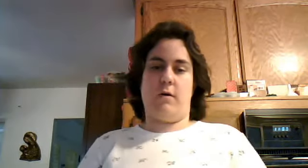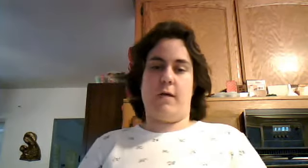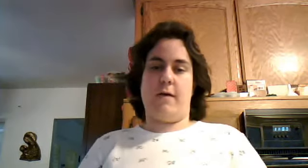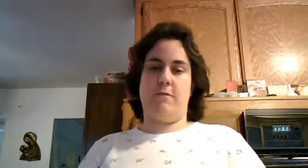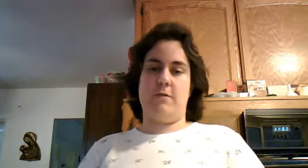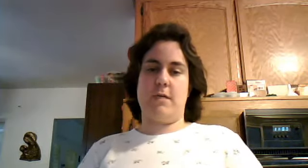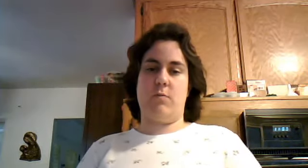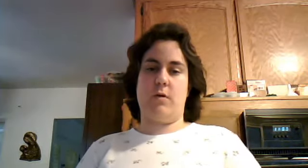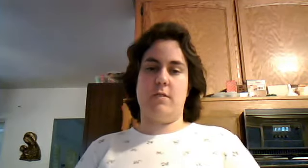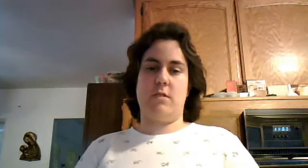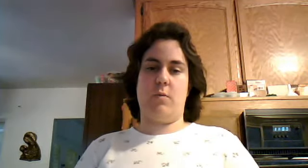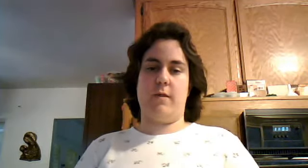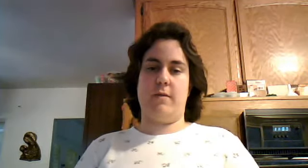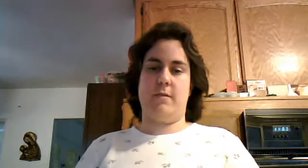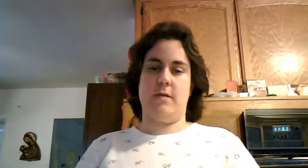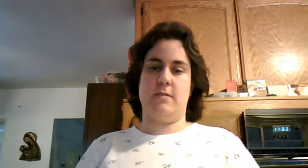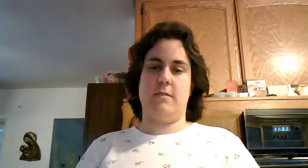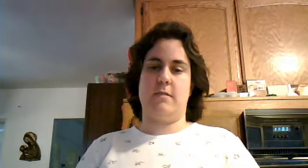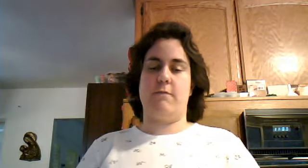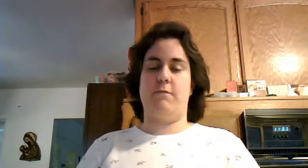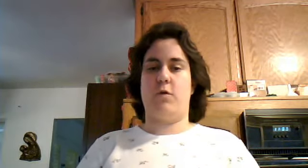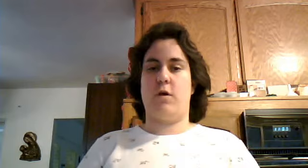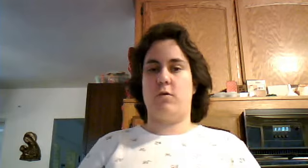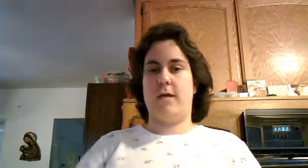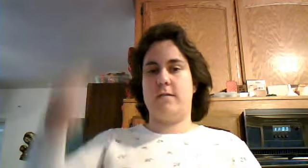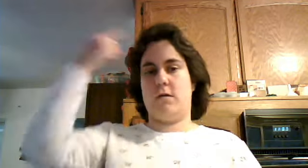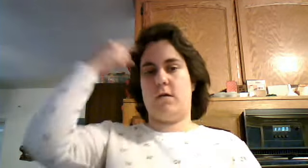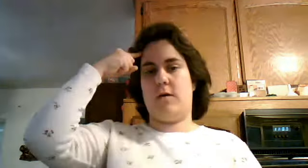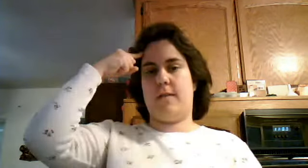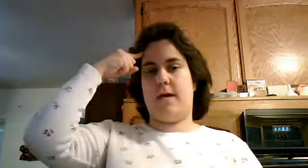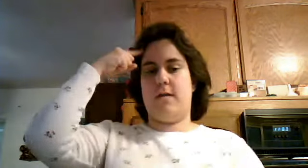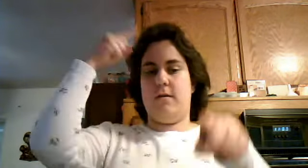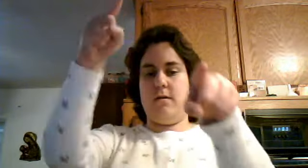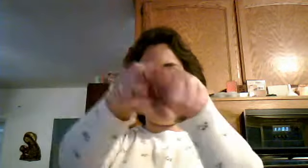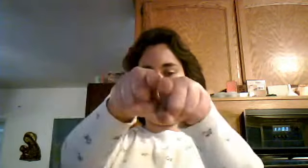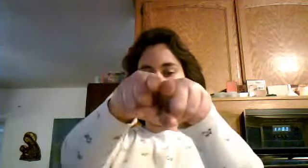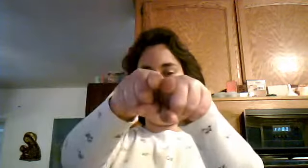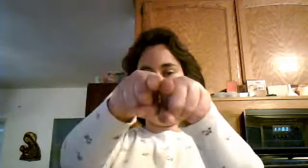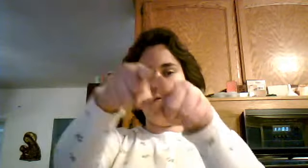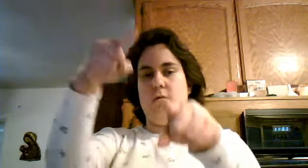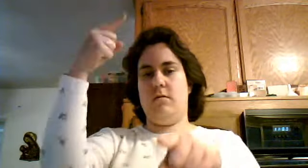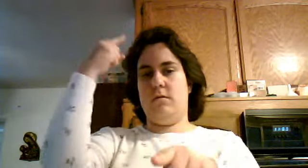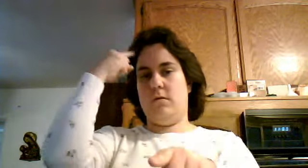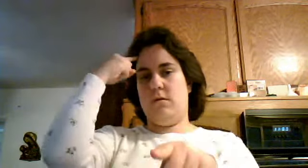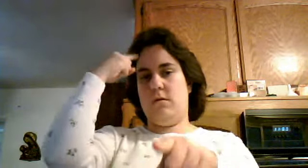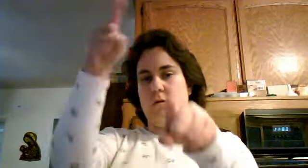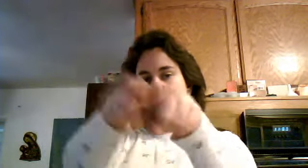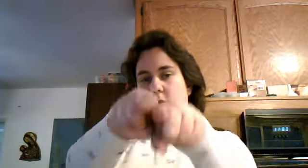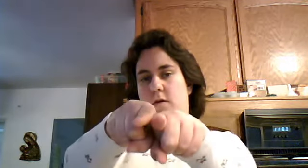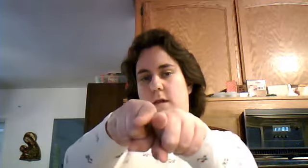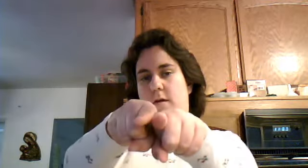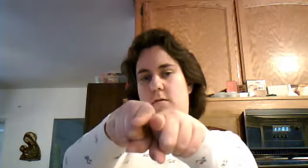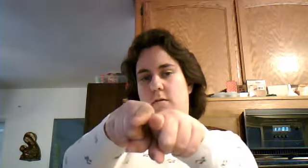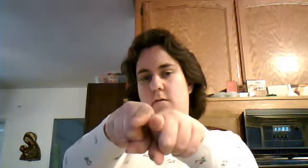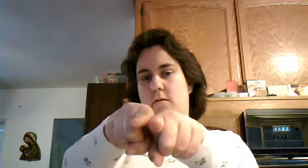Okay, first sign we're gonna start with is the sign for agree. So you're gonna go like that and that. Agree. Like